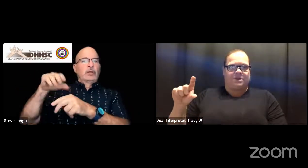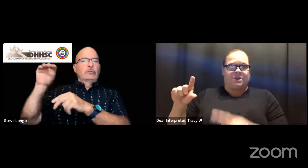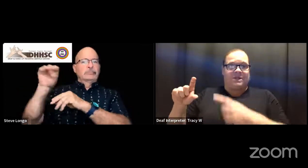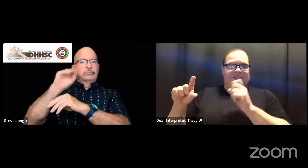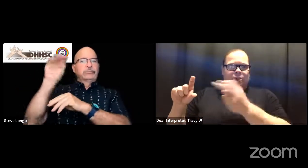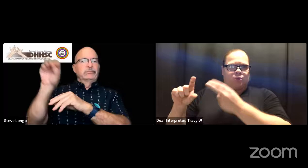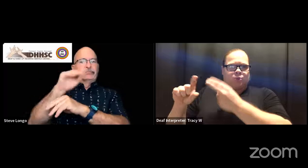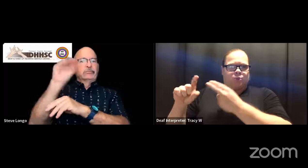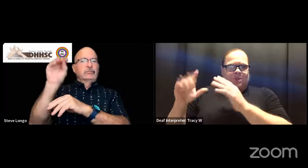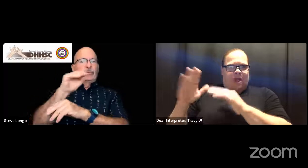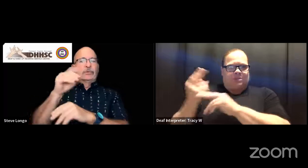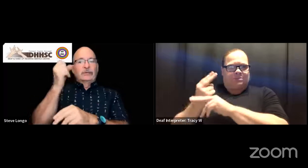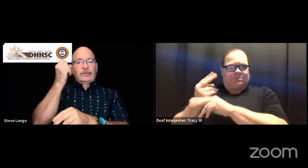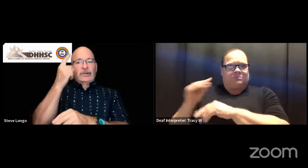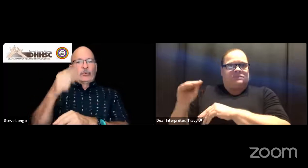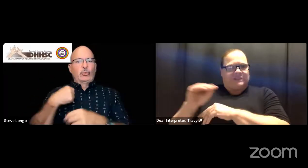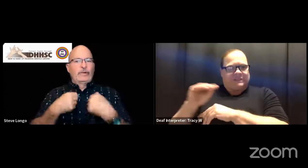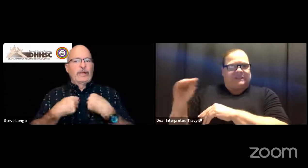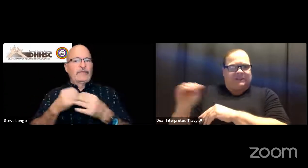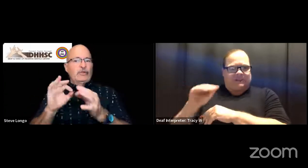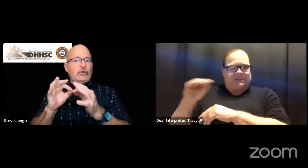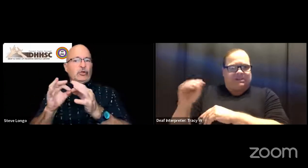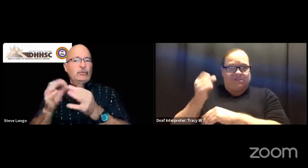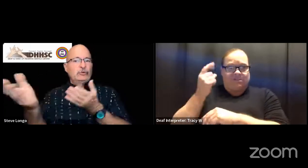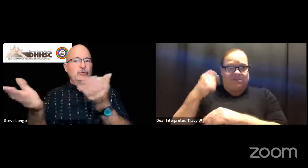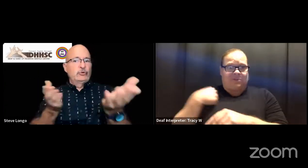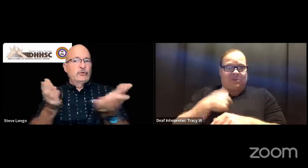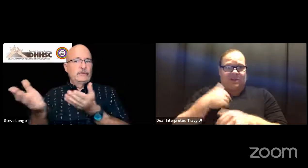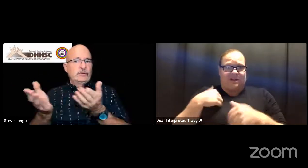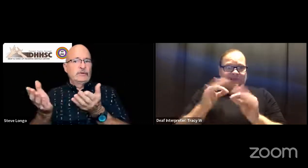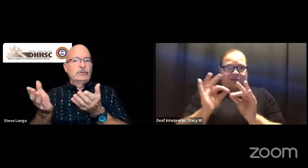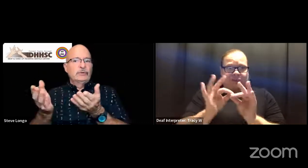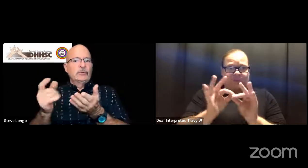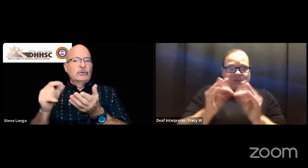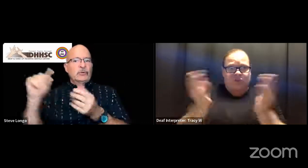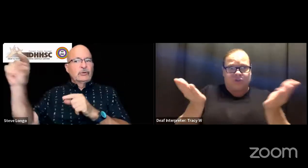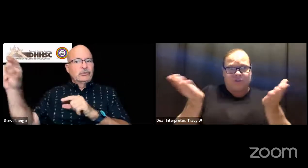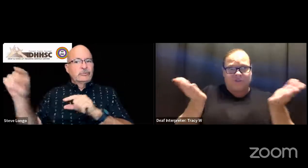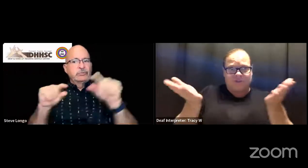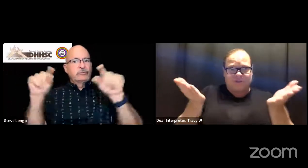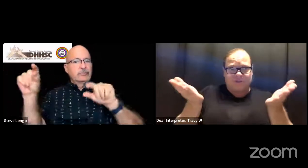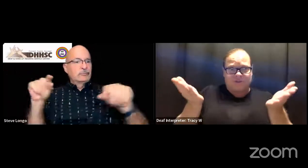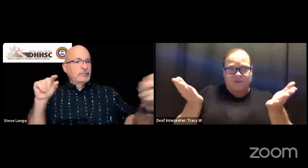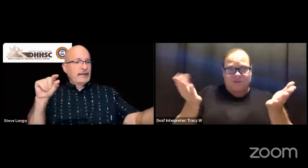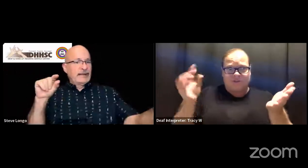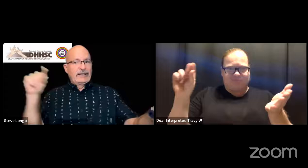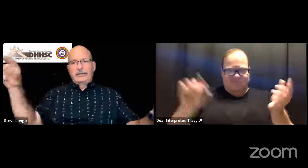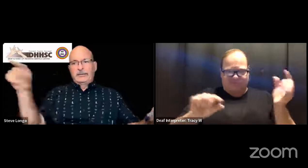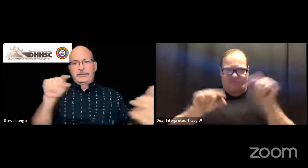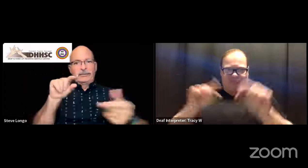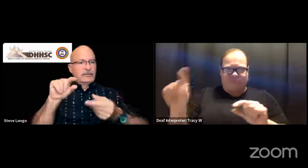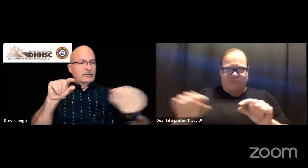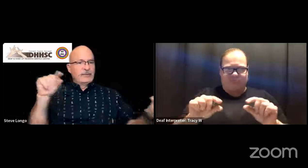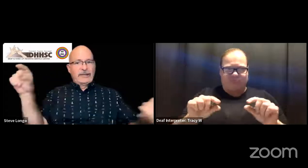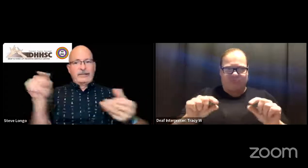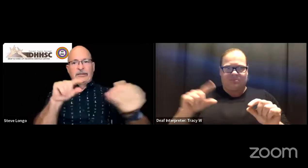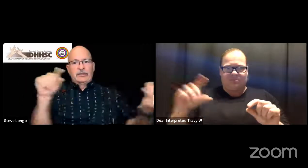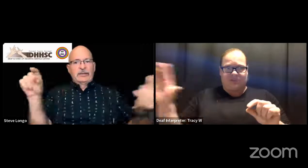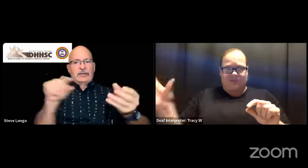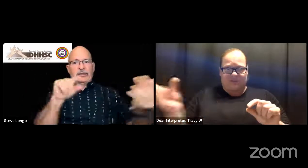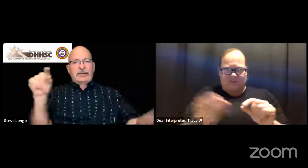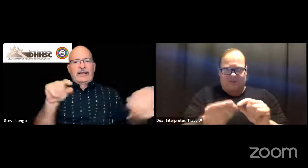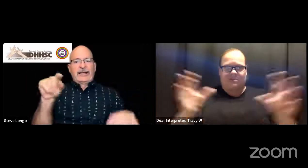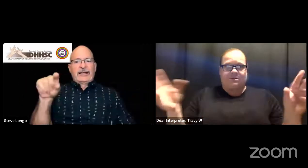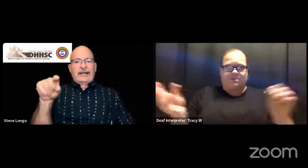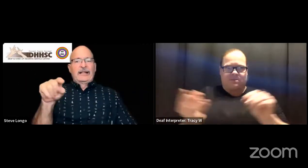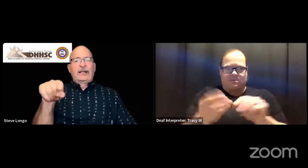And those are monies that are yet unspent, but will be spent month by month. We do provide interpreting services, and